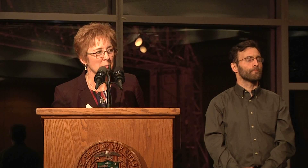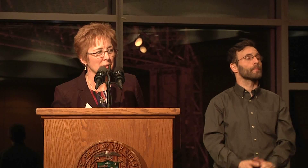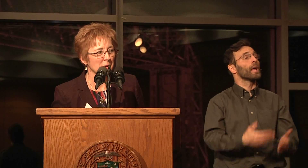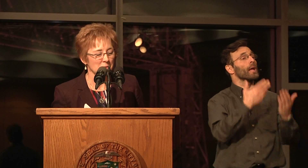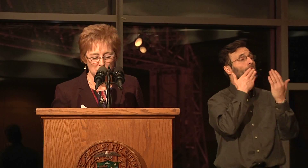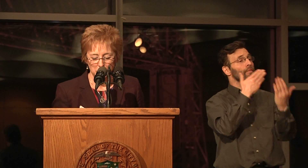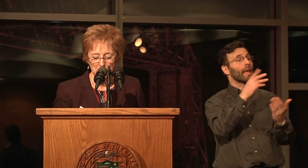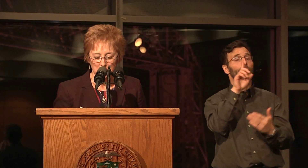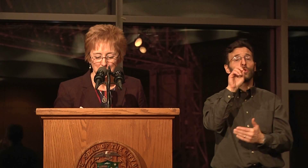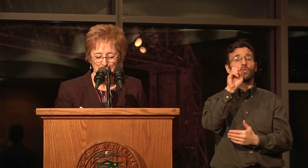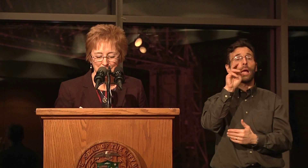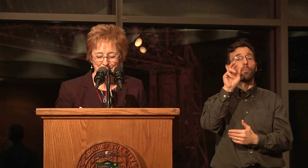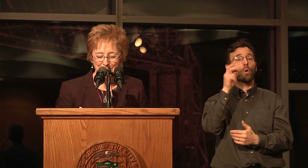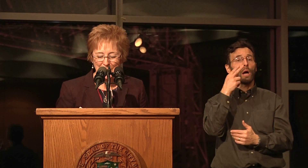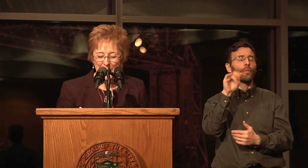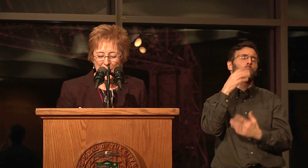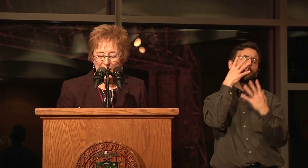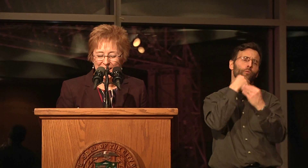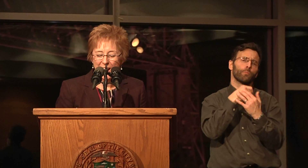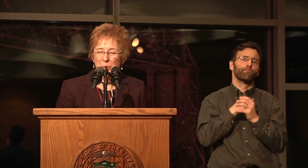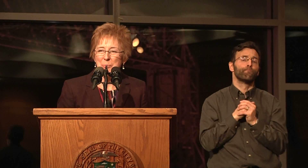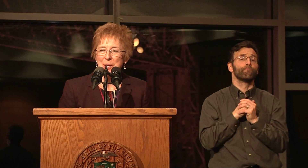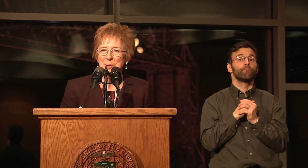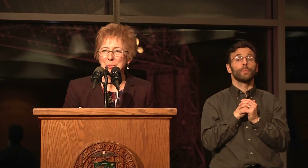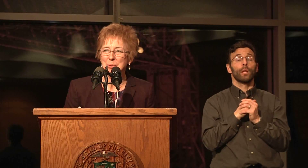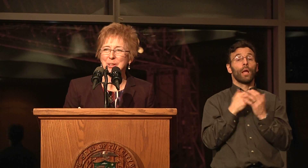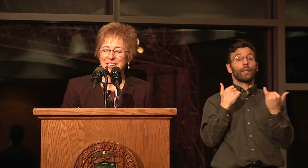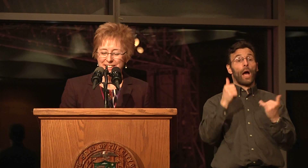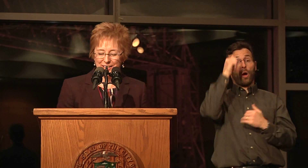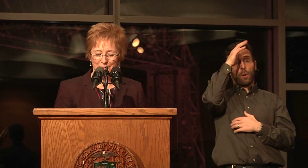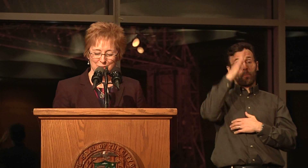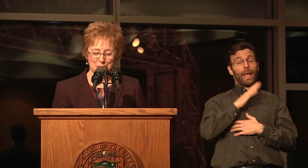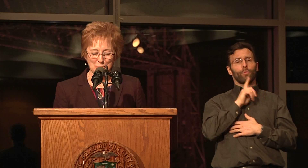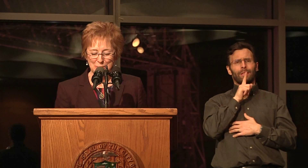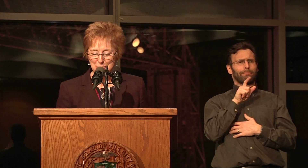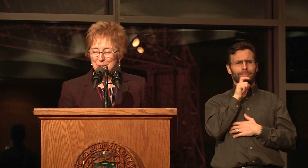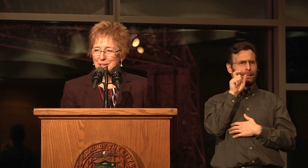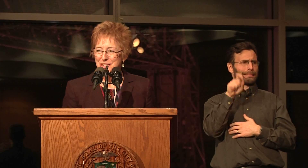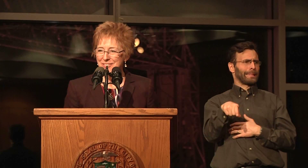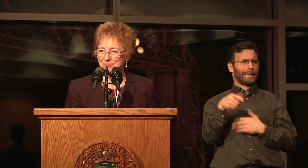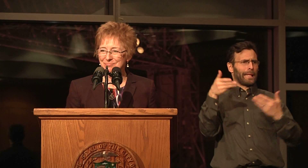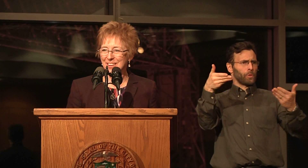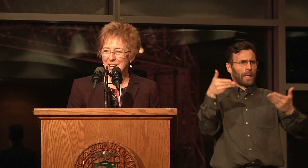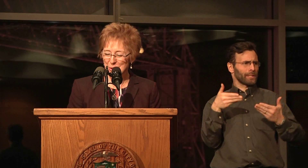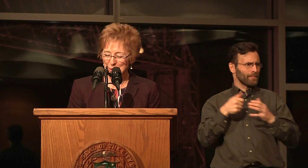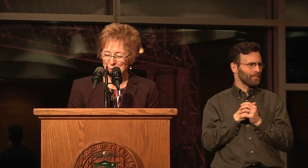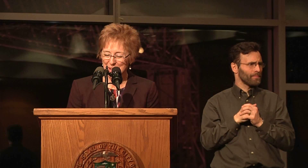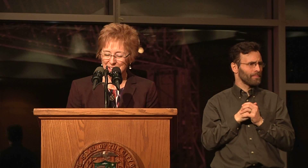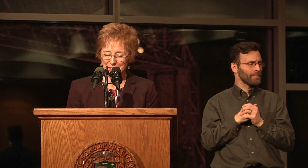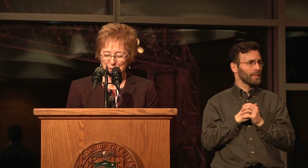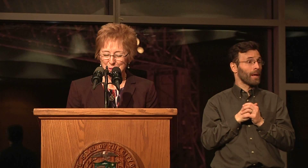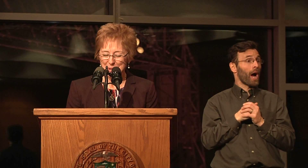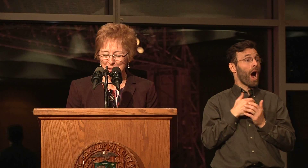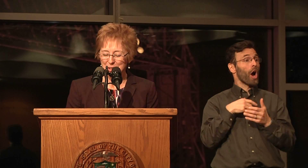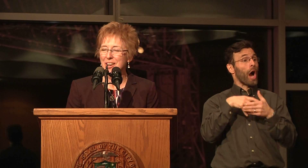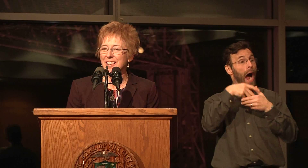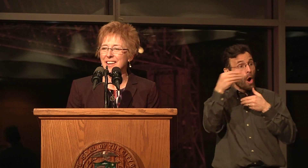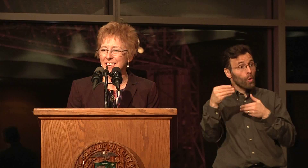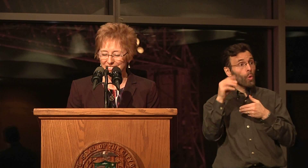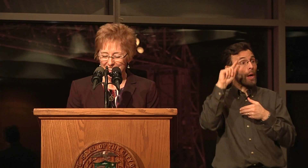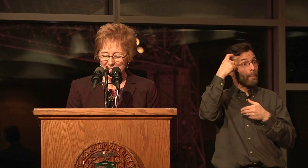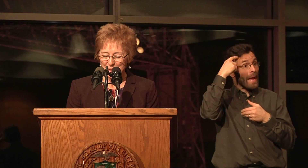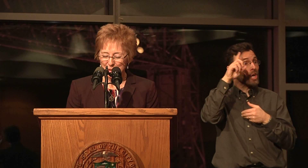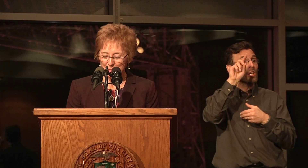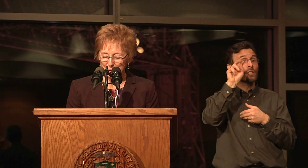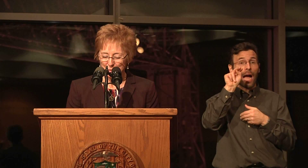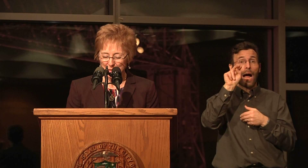Thank you, Debra. That was just beautiful. Now, a man who really needs no introduction, outgoing Duluth Mayor Don